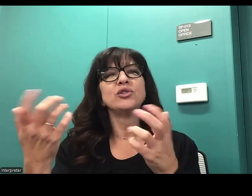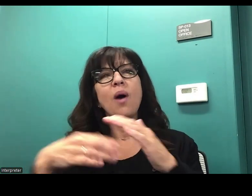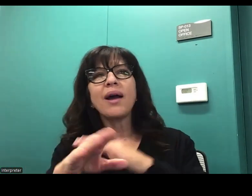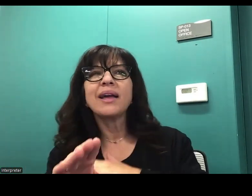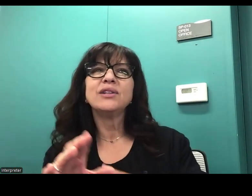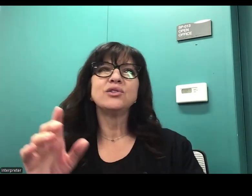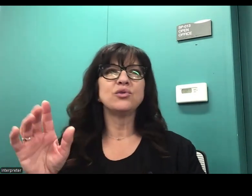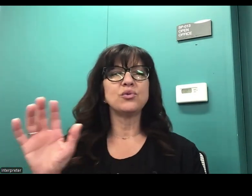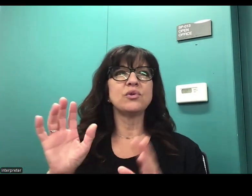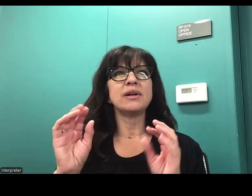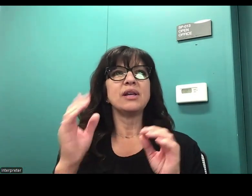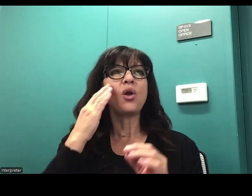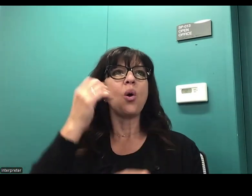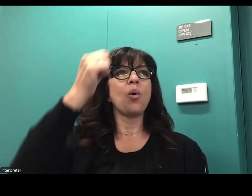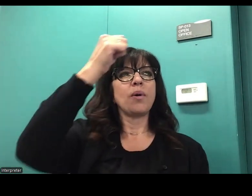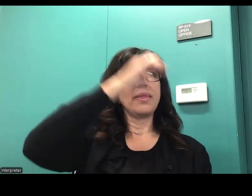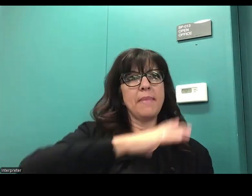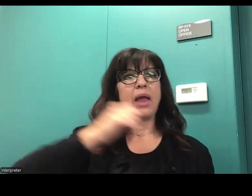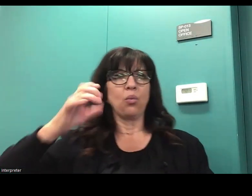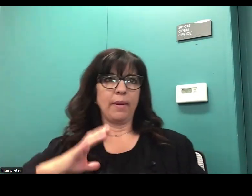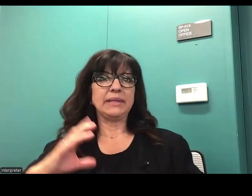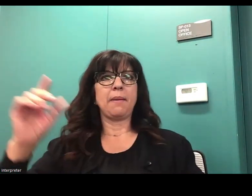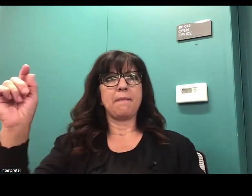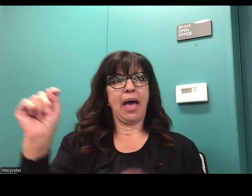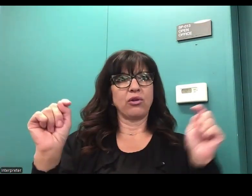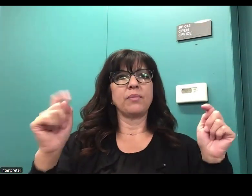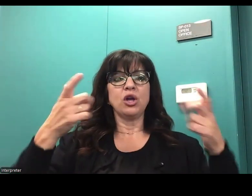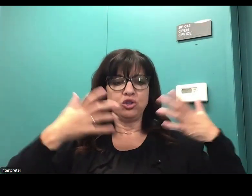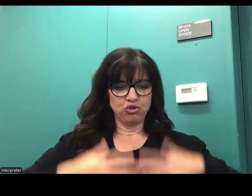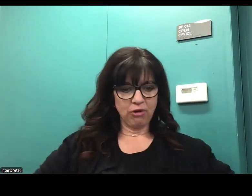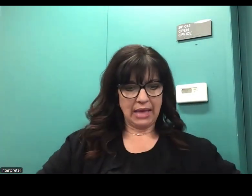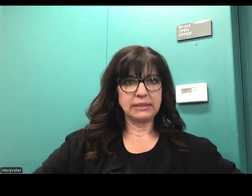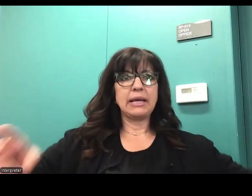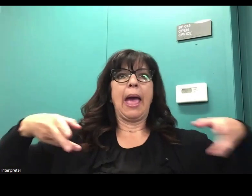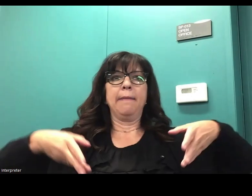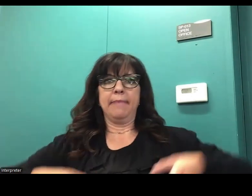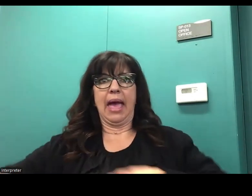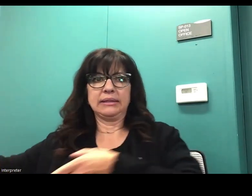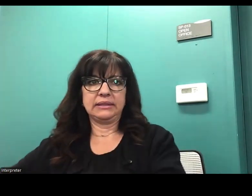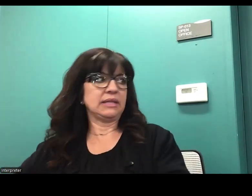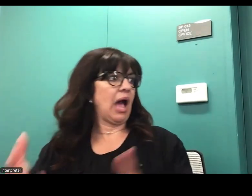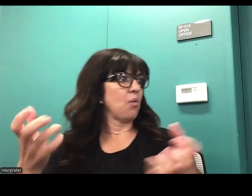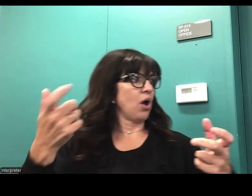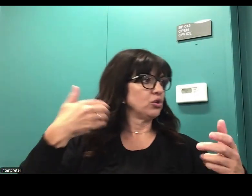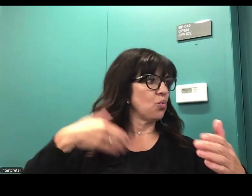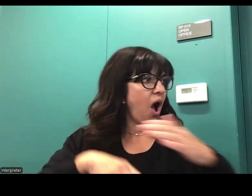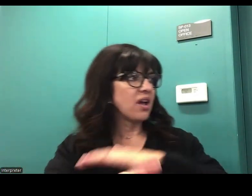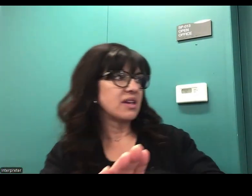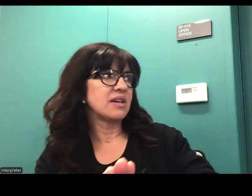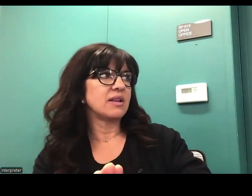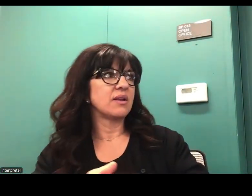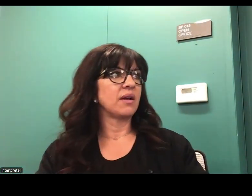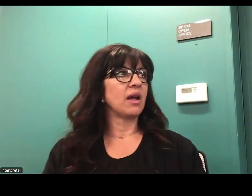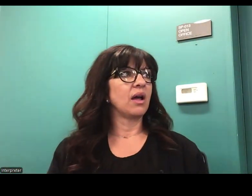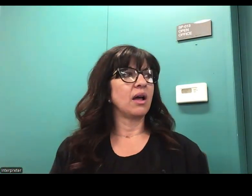into, because you know how the men and women's bathroom is like dress and pants. And I so want to like walk up to